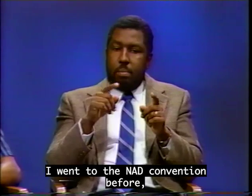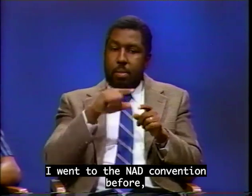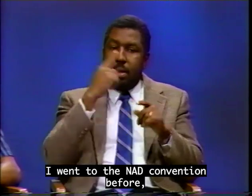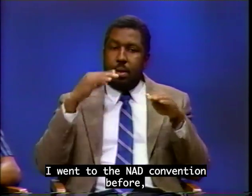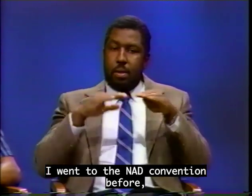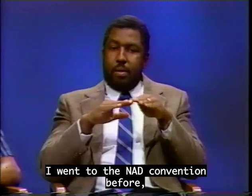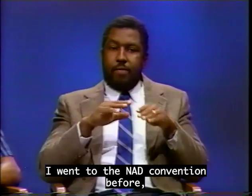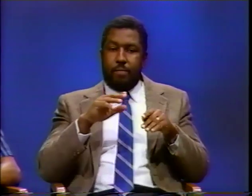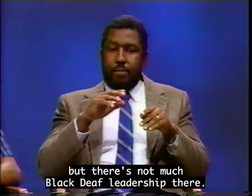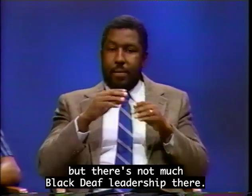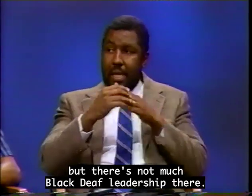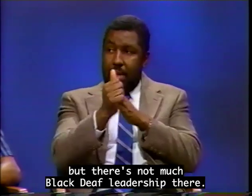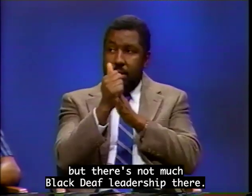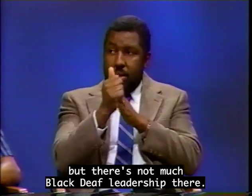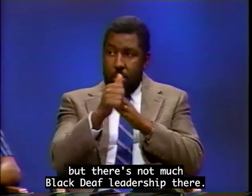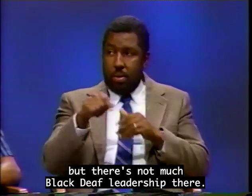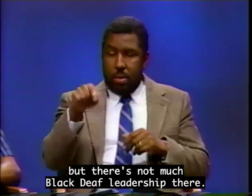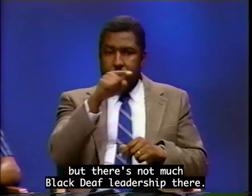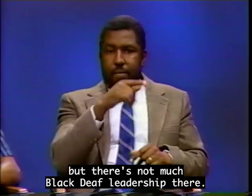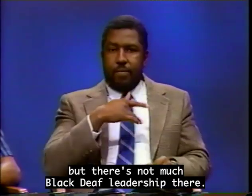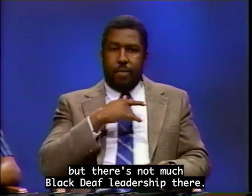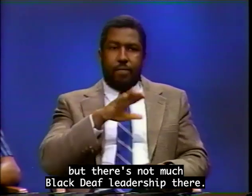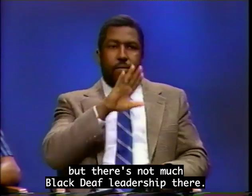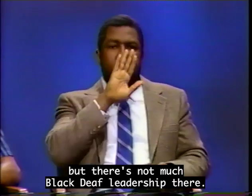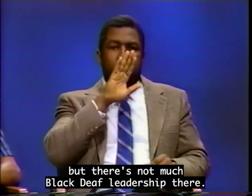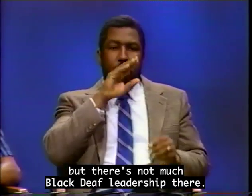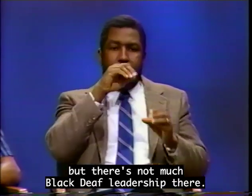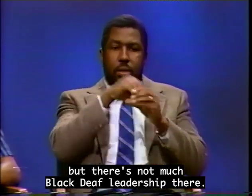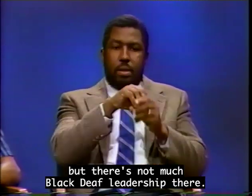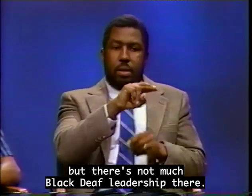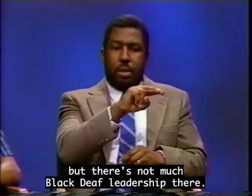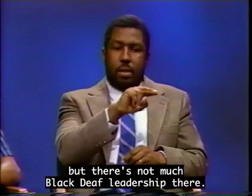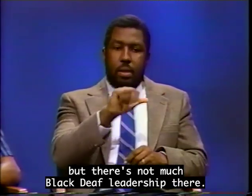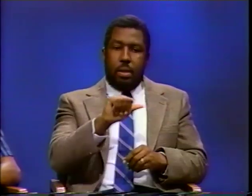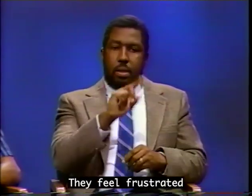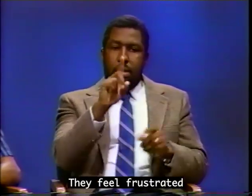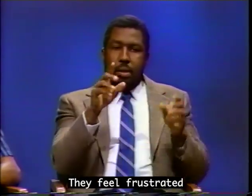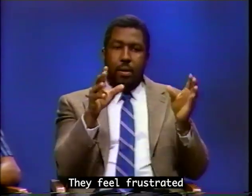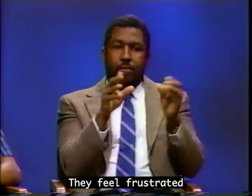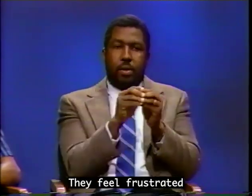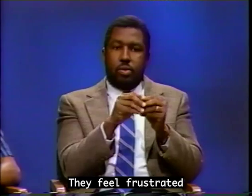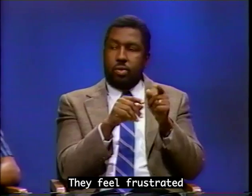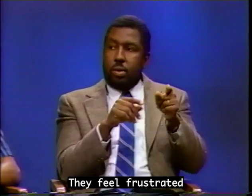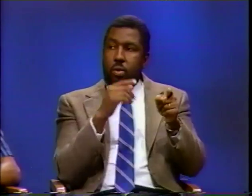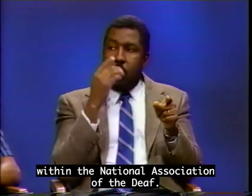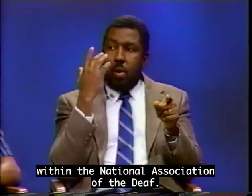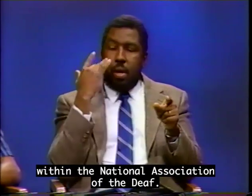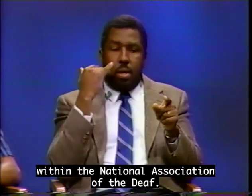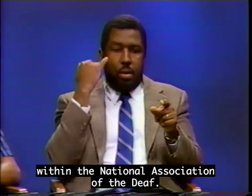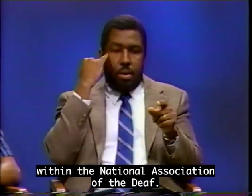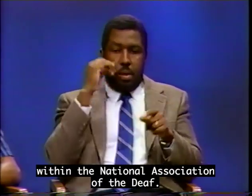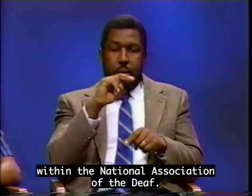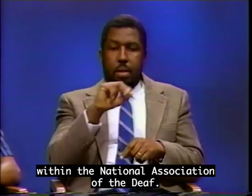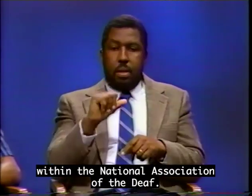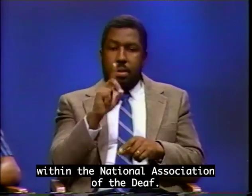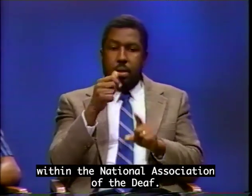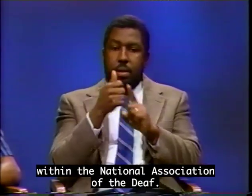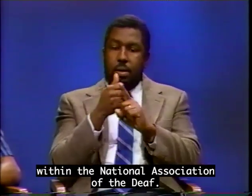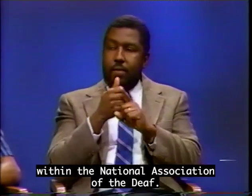before, but there's not much black deaf leadership there. They feel frustrated within the National Association of the Deaf.